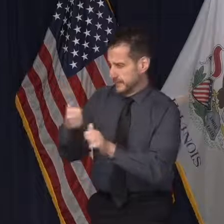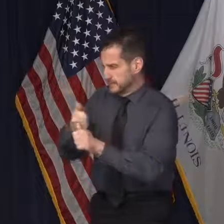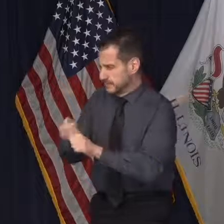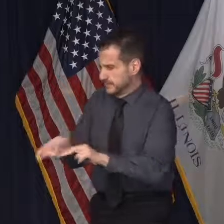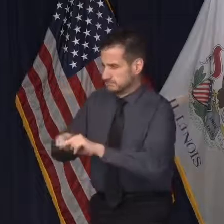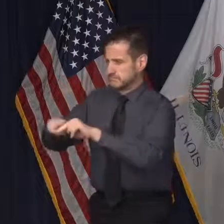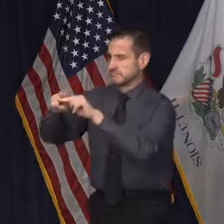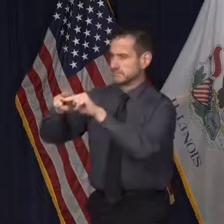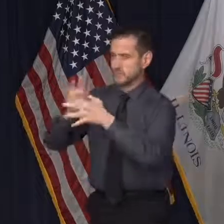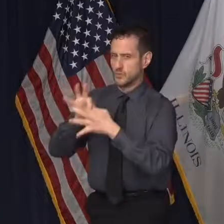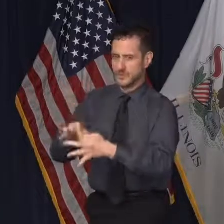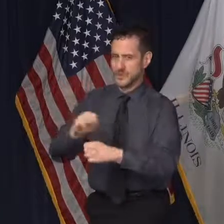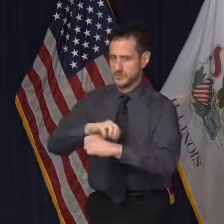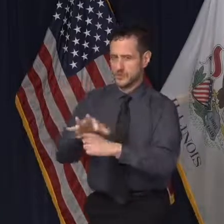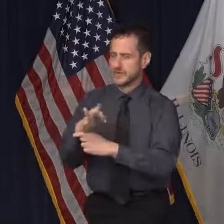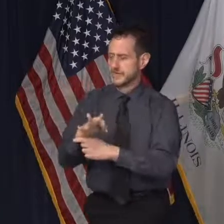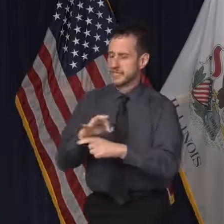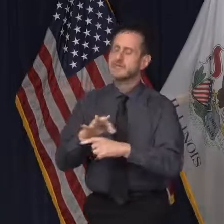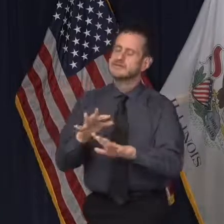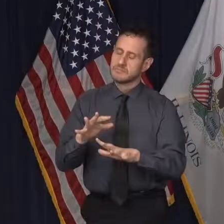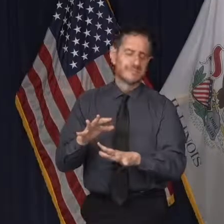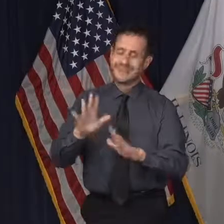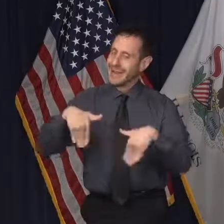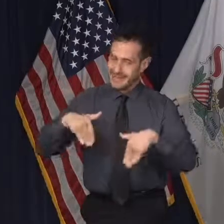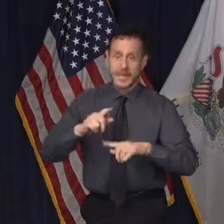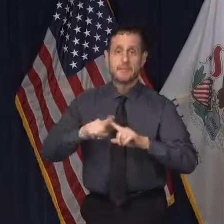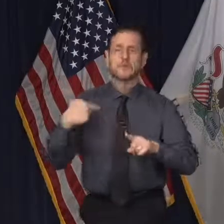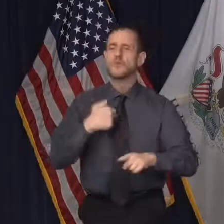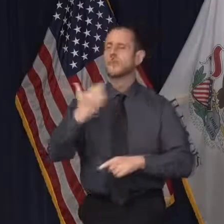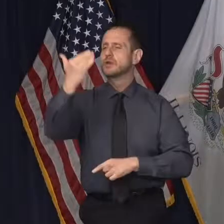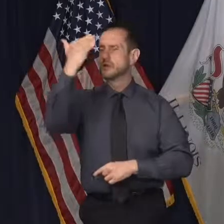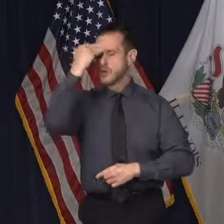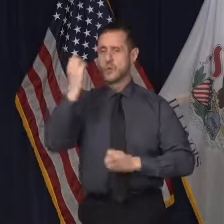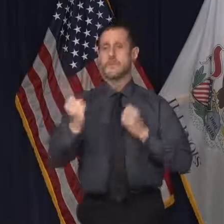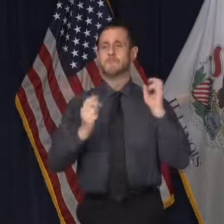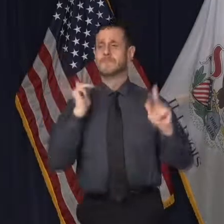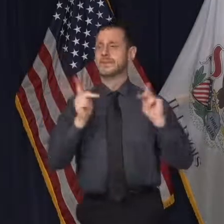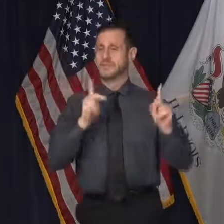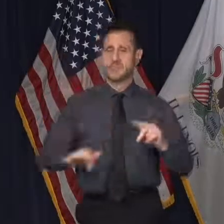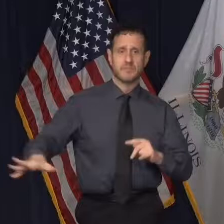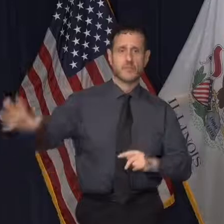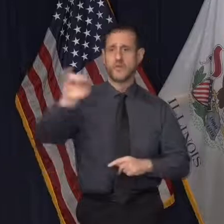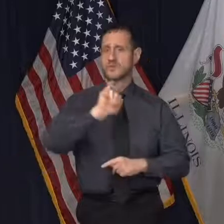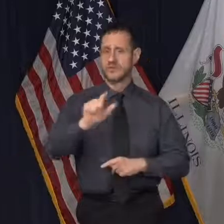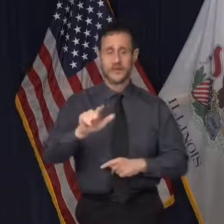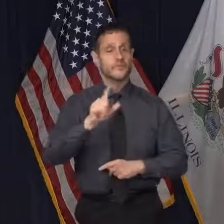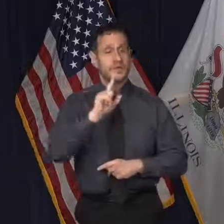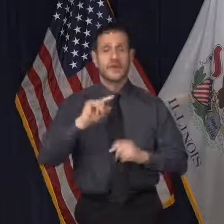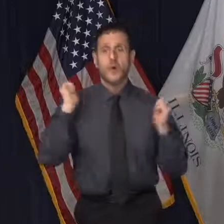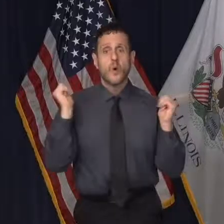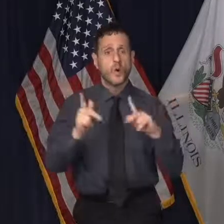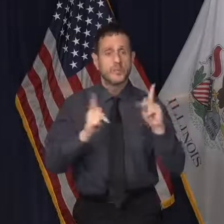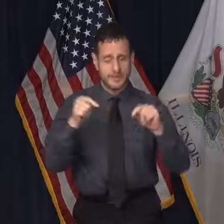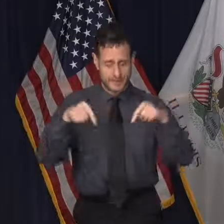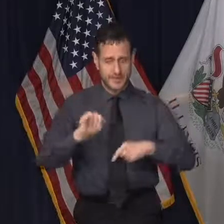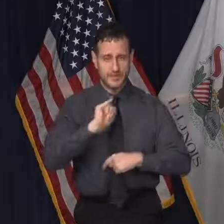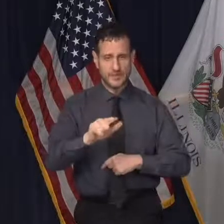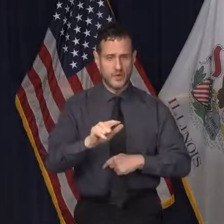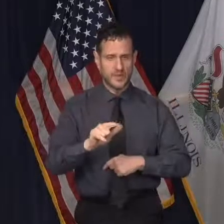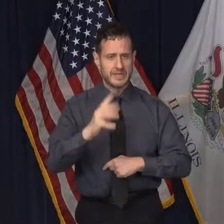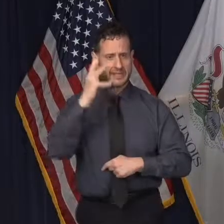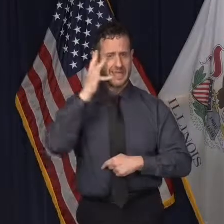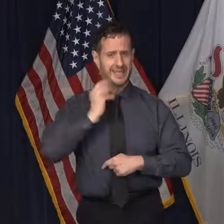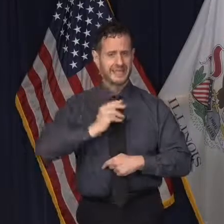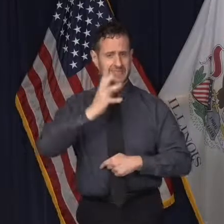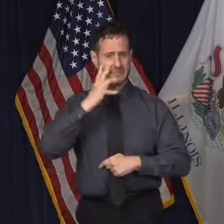COVID-19, but we know many Illinoisans, I dare say every Illinoisan, has experienced